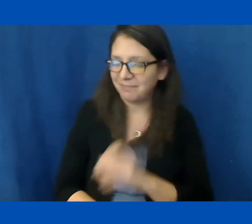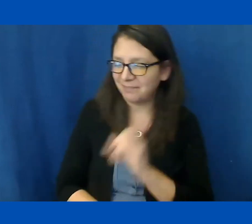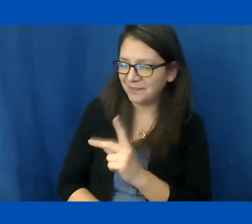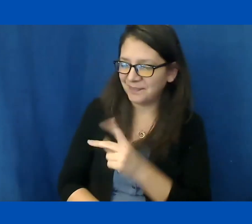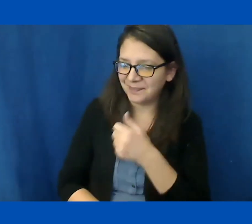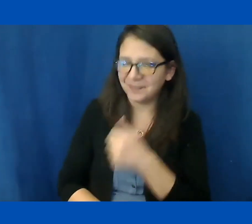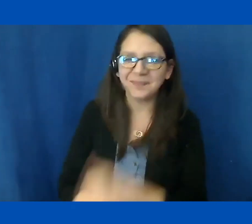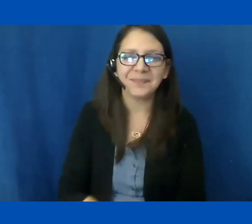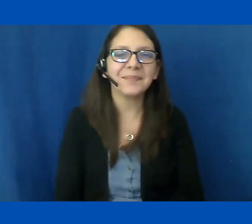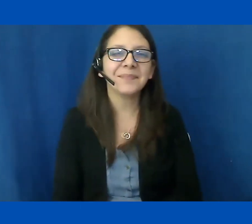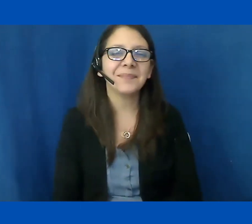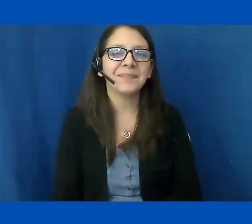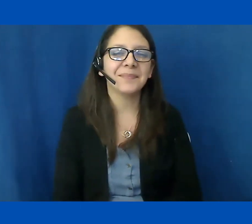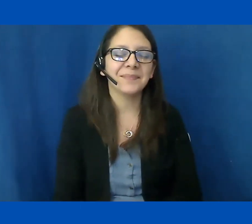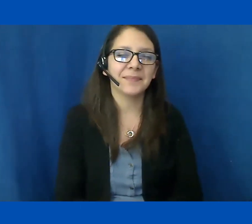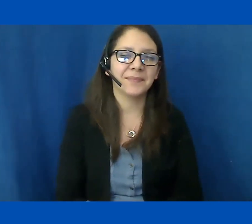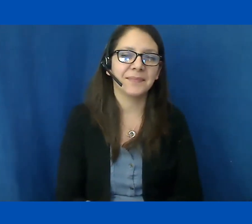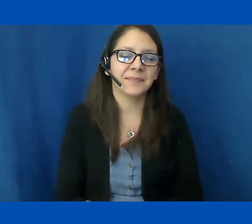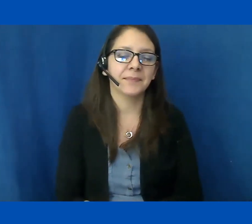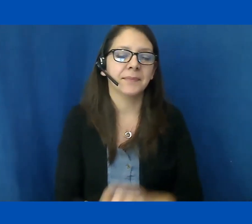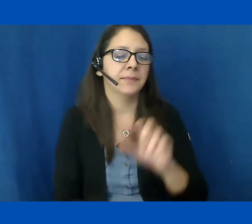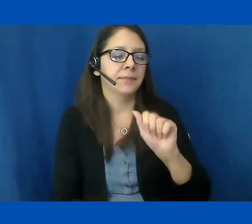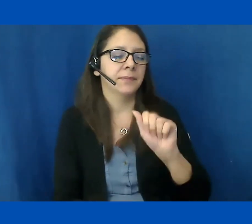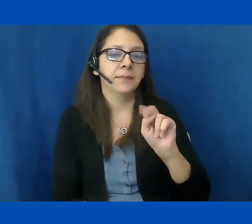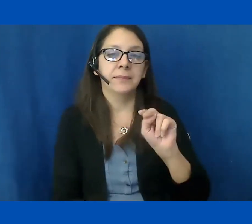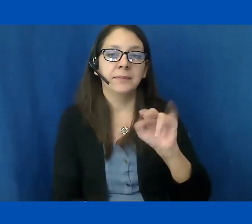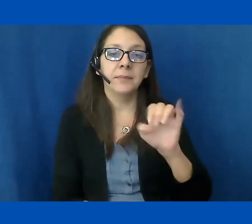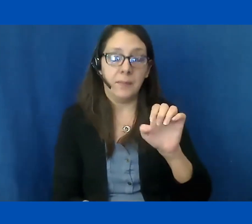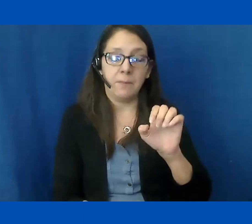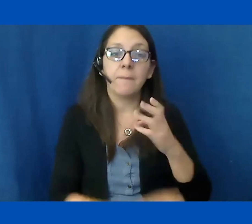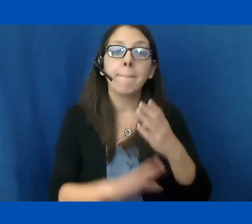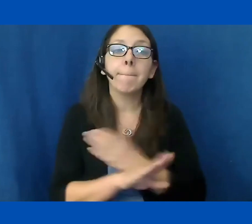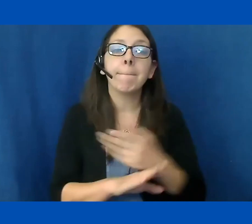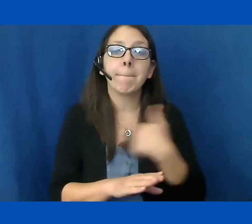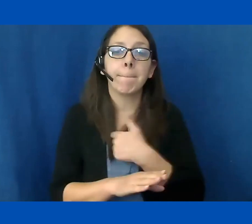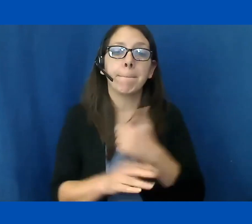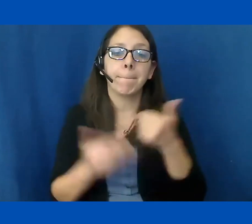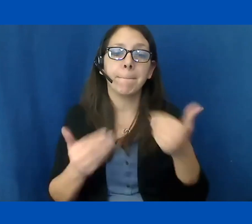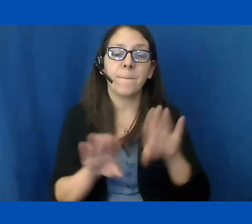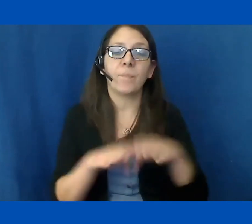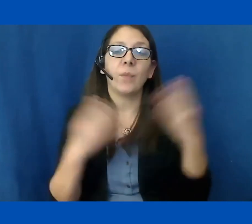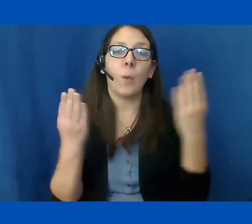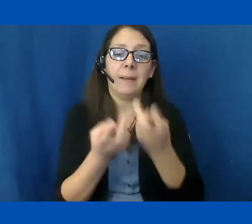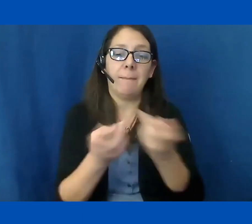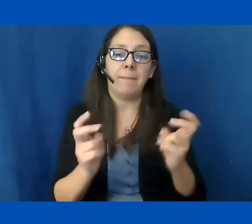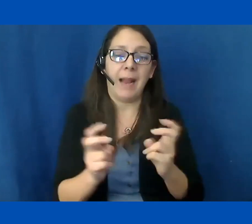All right. So before we open up the panel to the students, I just want to make an